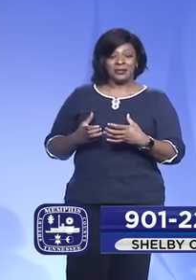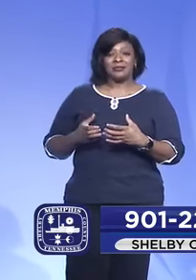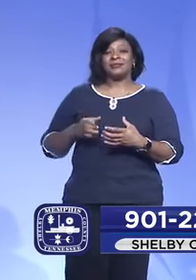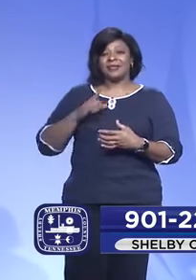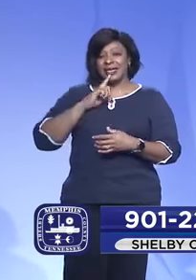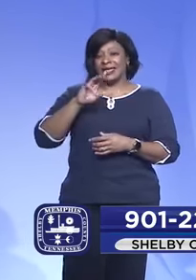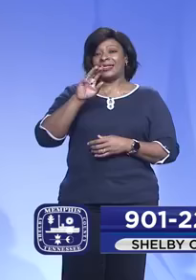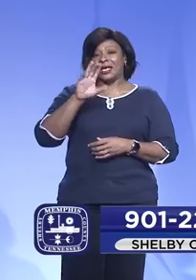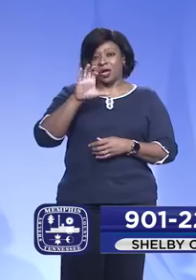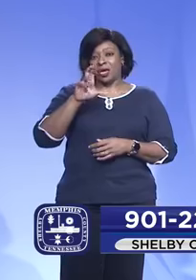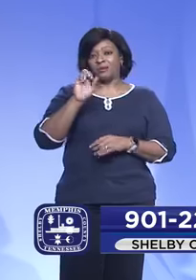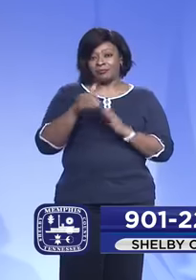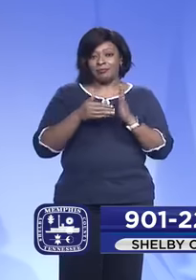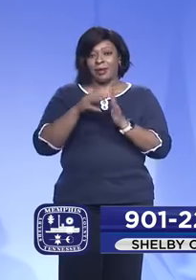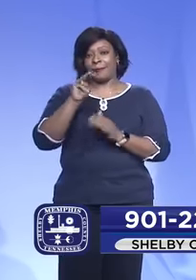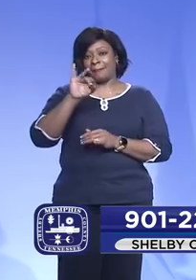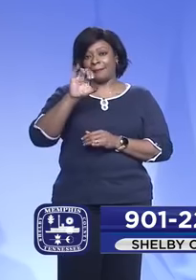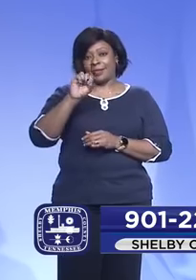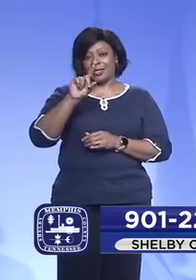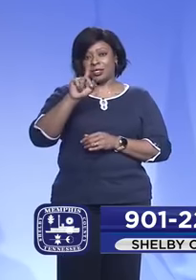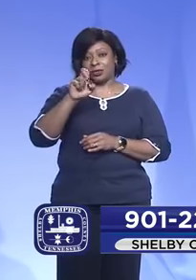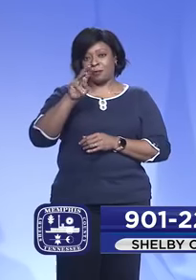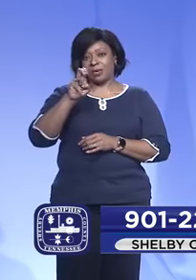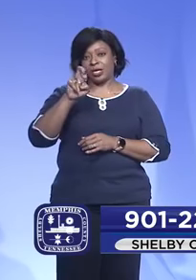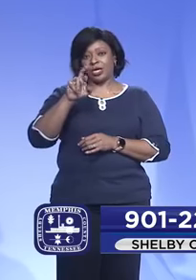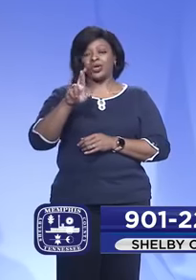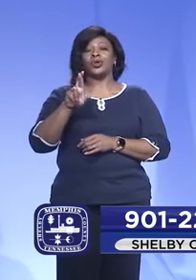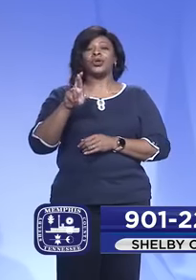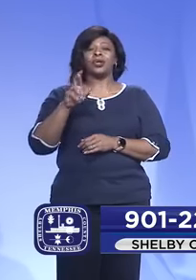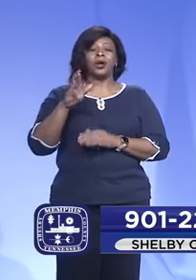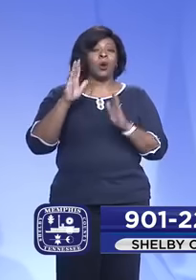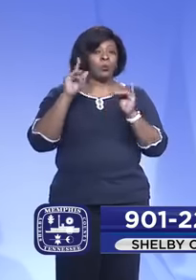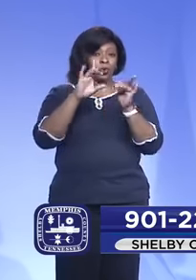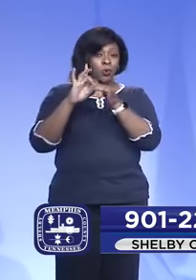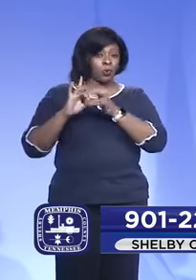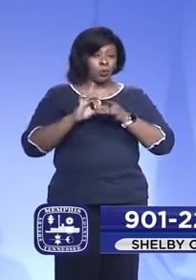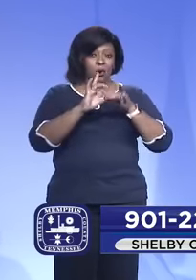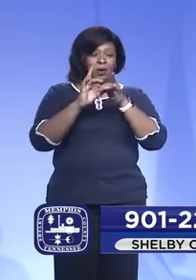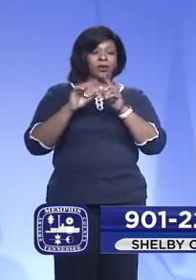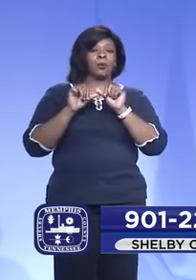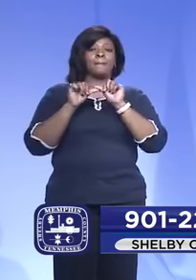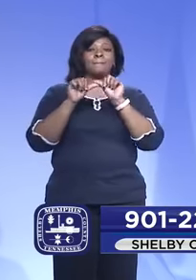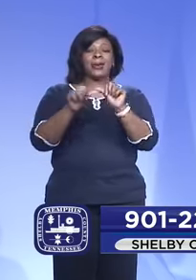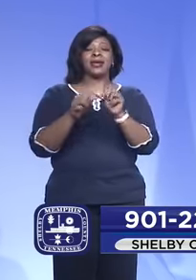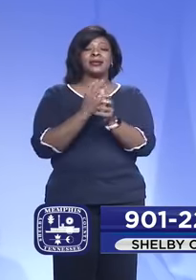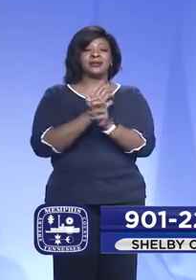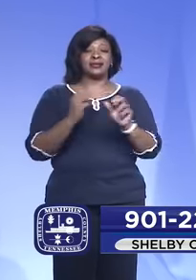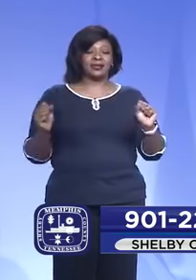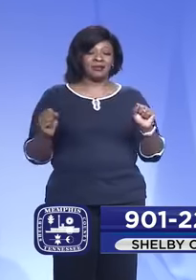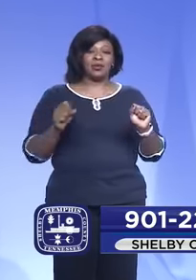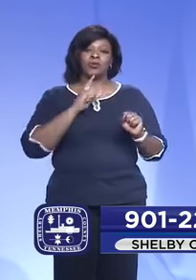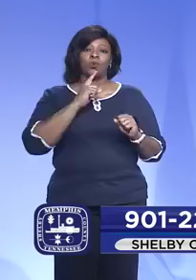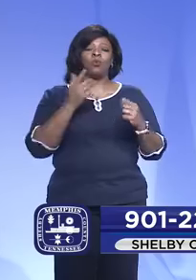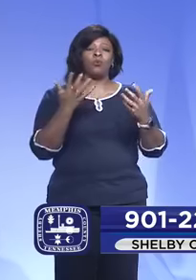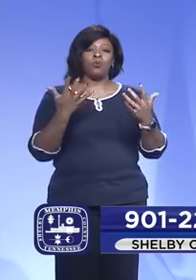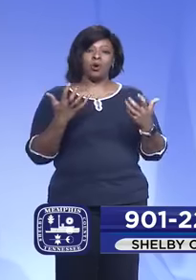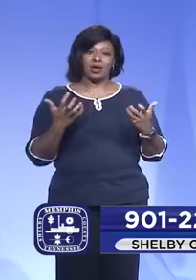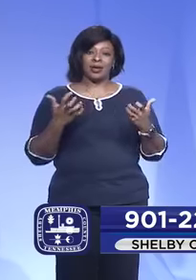misdemeanor. So we're asking that you cooperate so that we all can remain safe. Certainly want